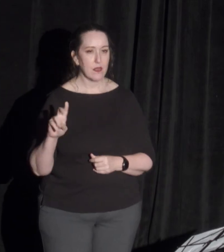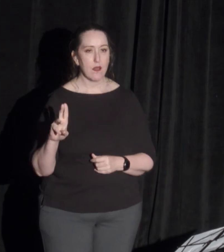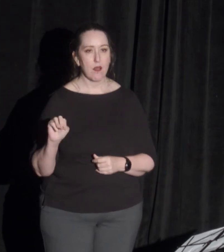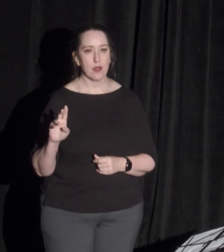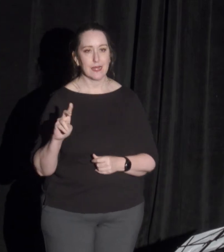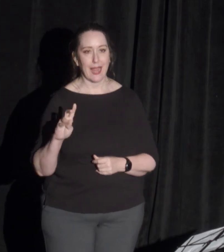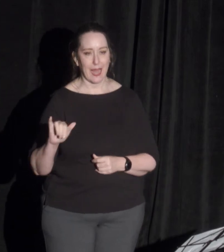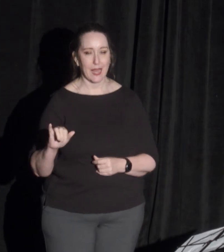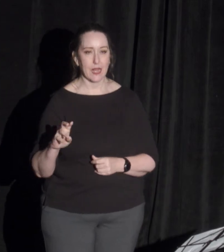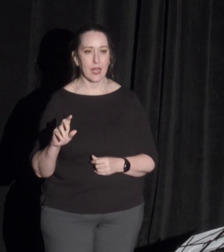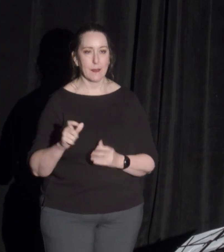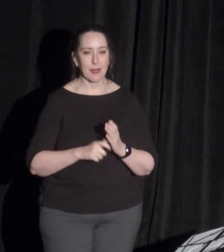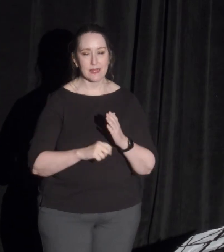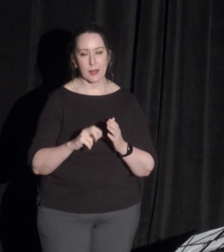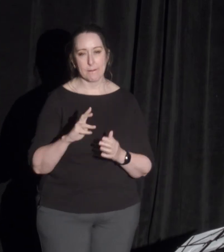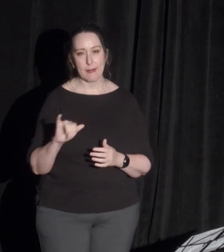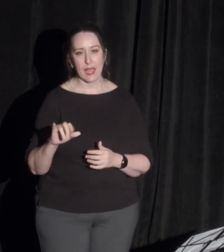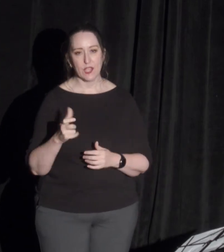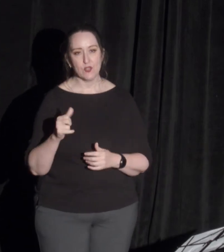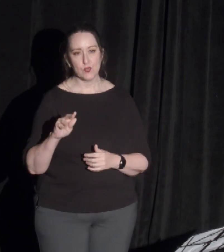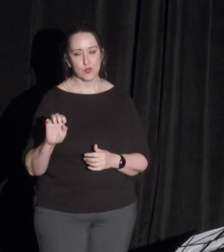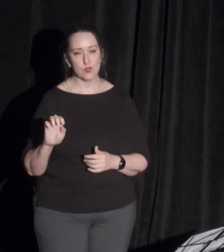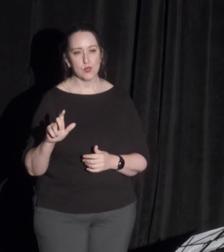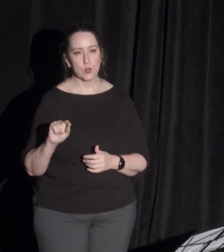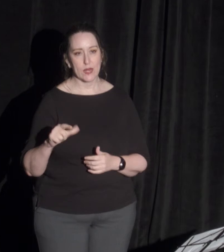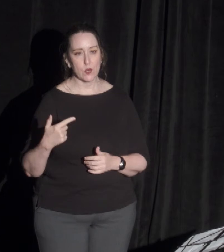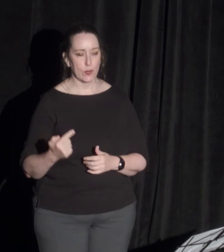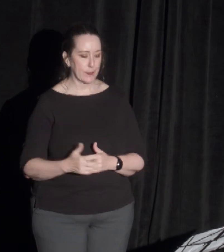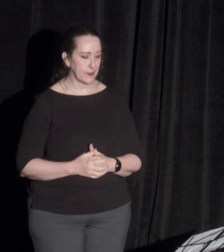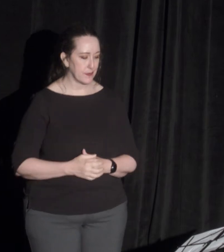May-June 2021. And the winner is